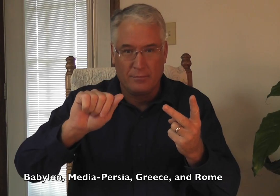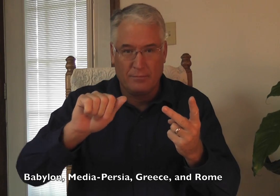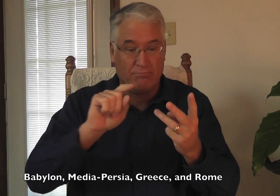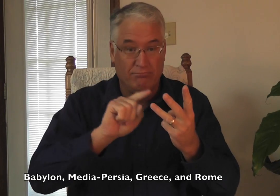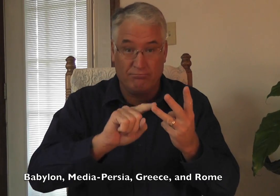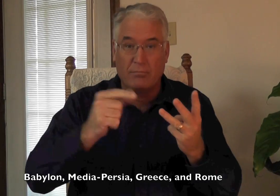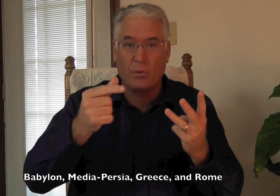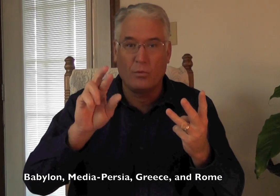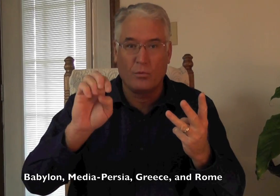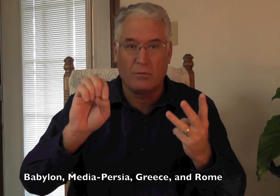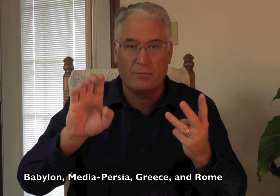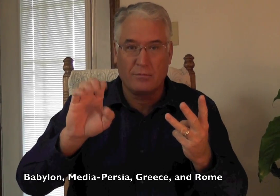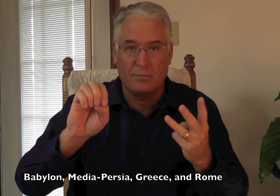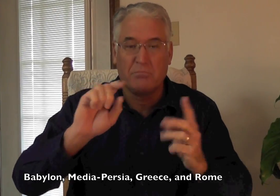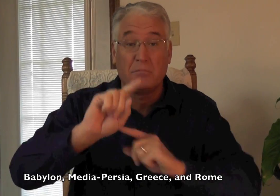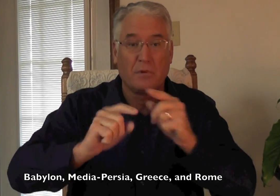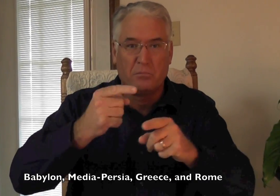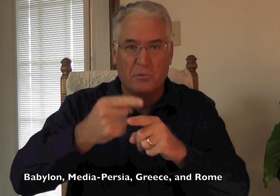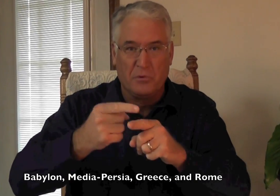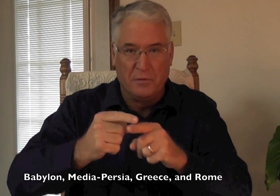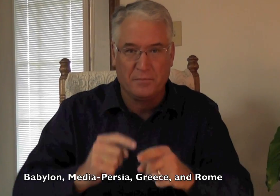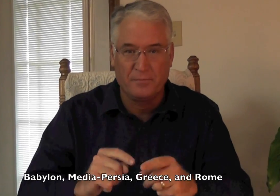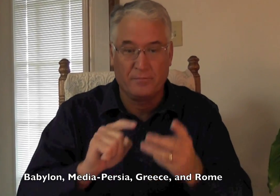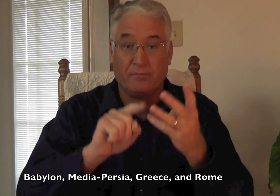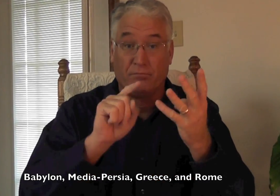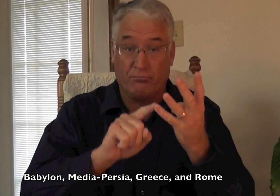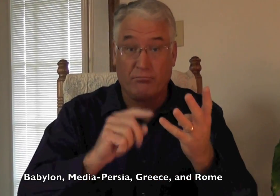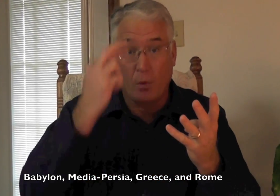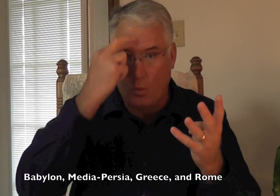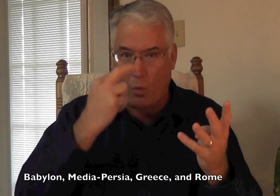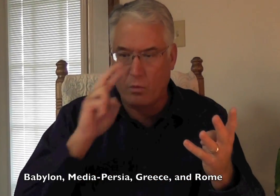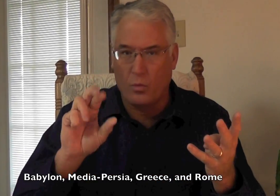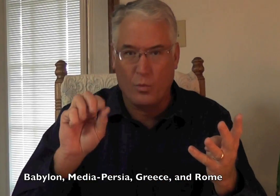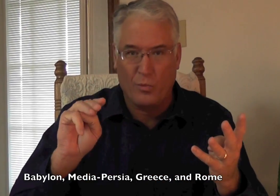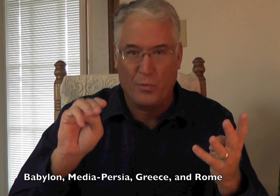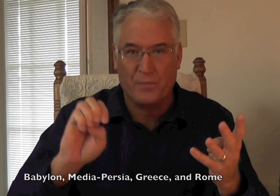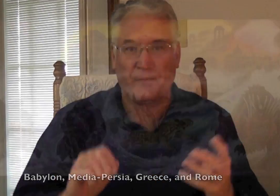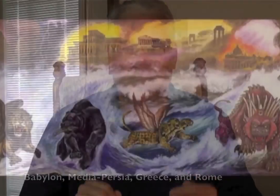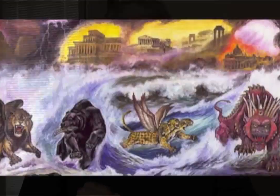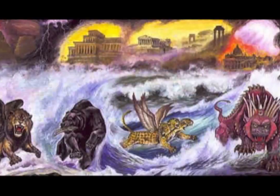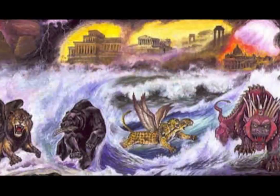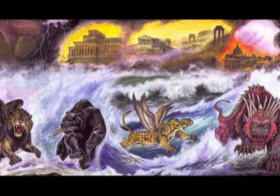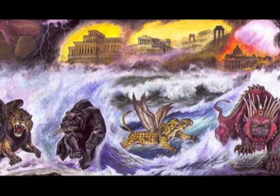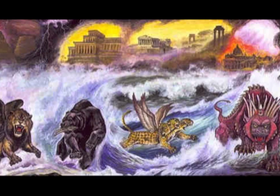Secondly, Media Persia. Third, Greece. And the last one represents Rome.